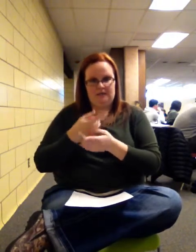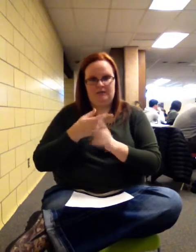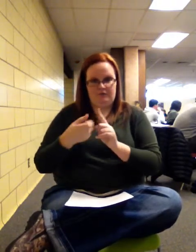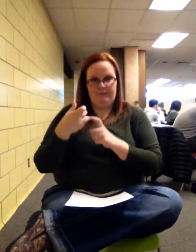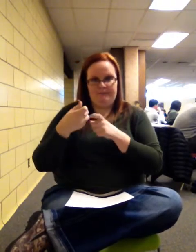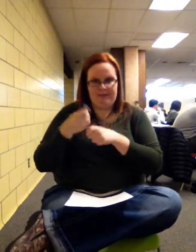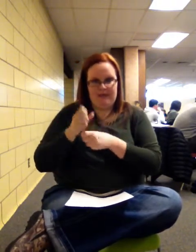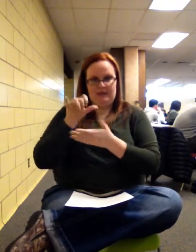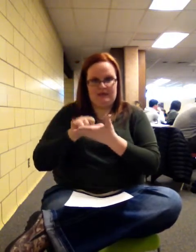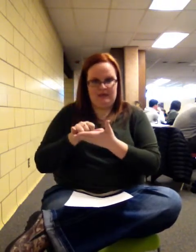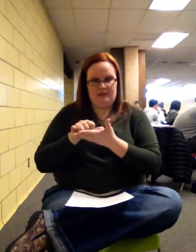they're not risk-free.